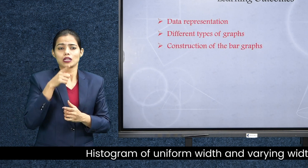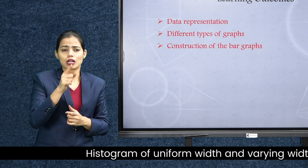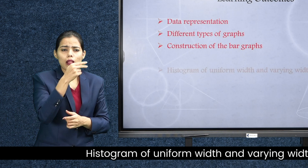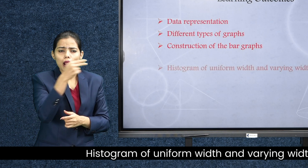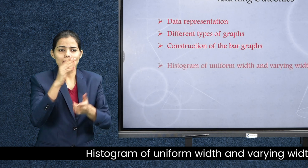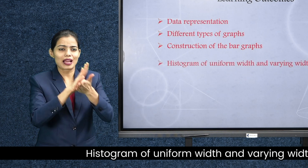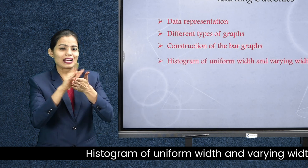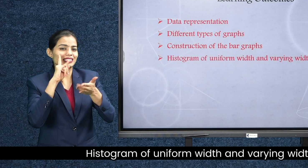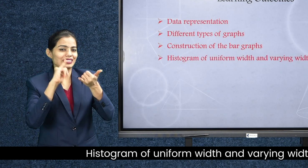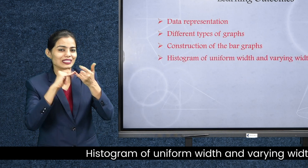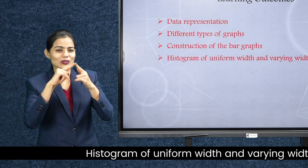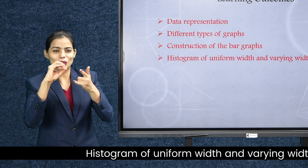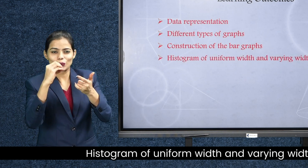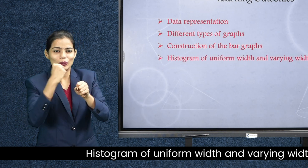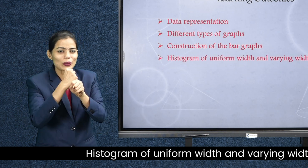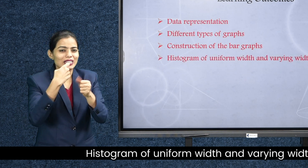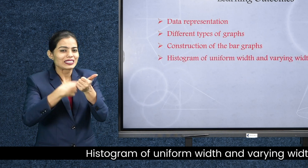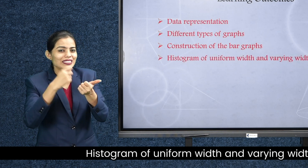histogram of uniform width and varying width,